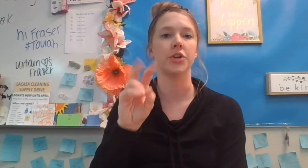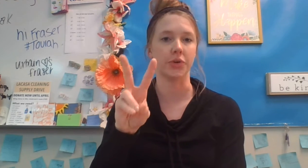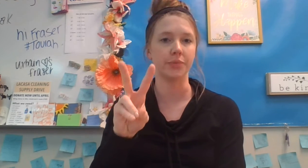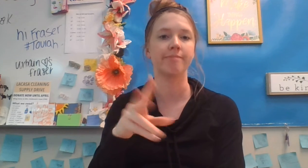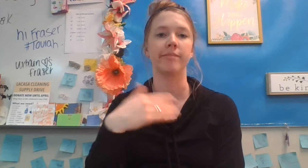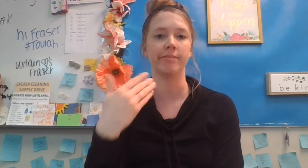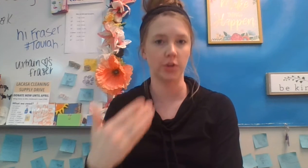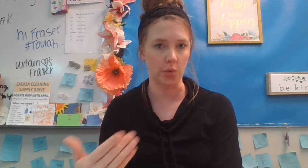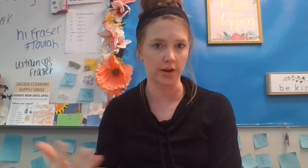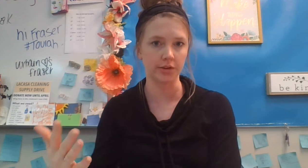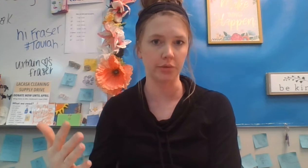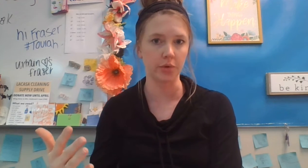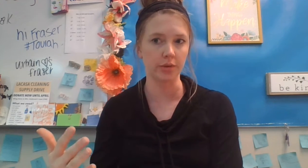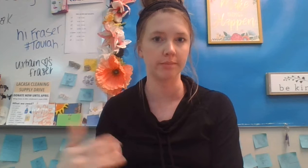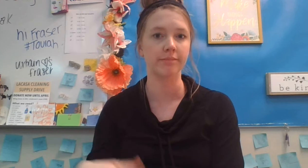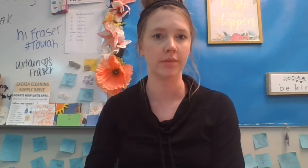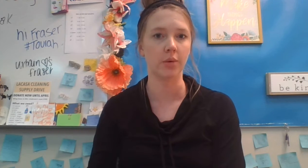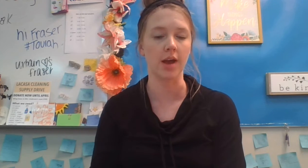602, so on and so forth. Okay?